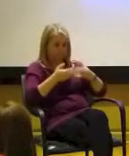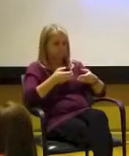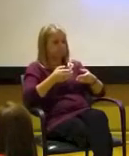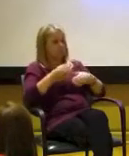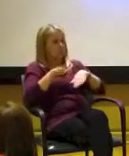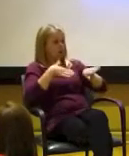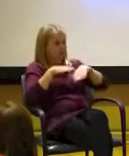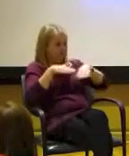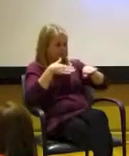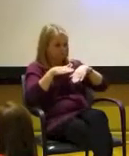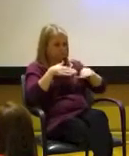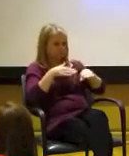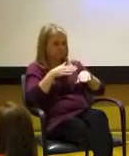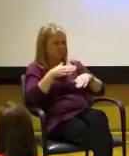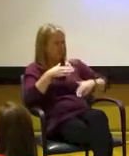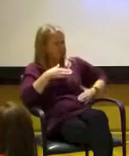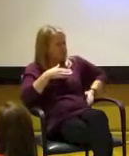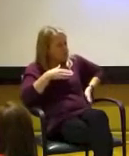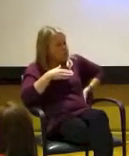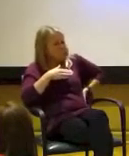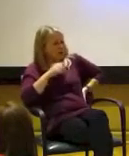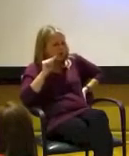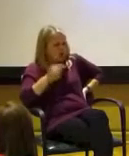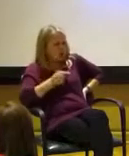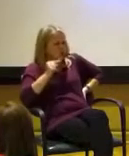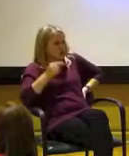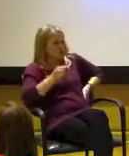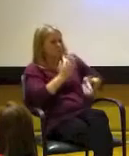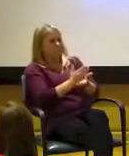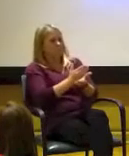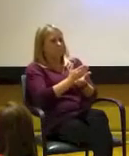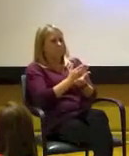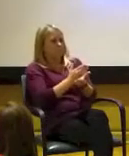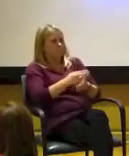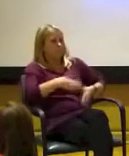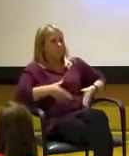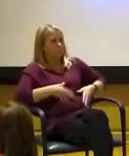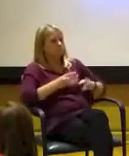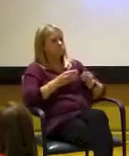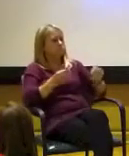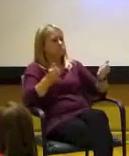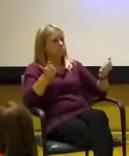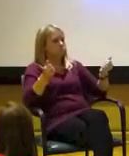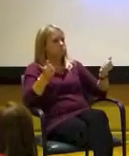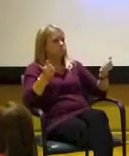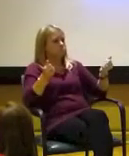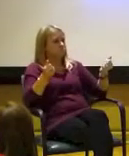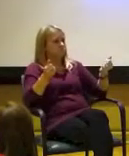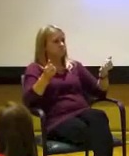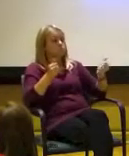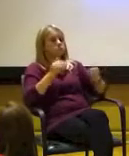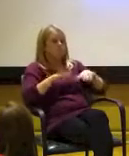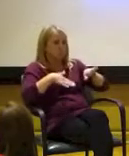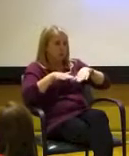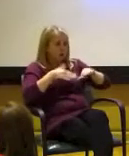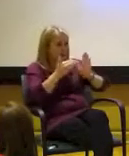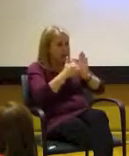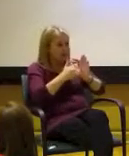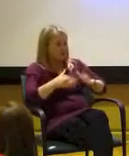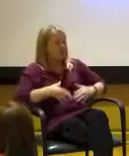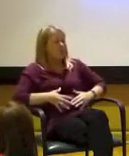and you're walking, and then your back really starts to hurt. So you stop for a minute, and it gets better. And then you get going